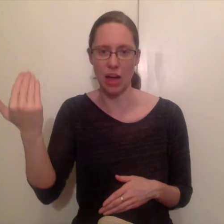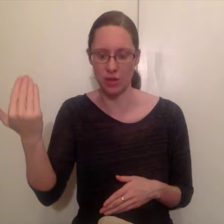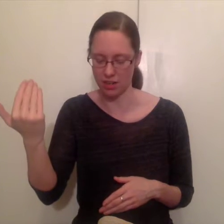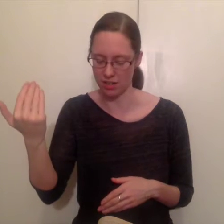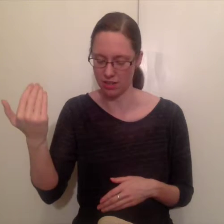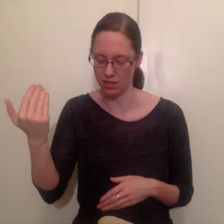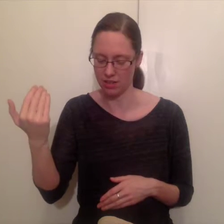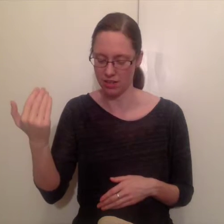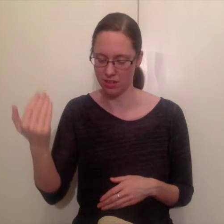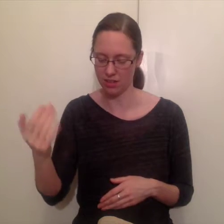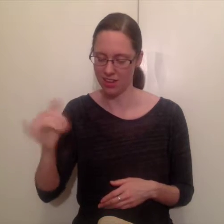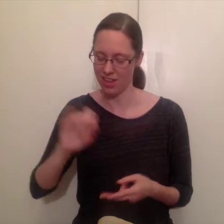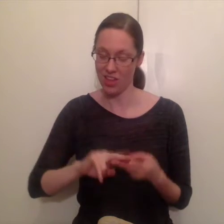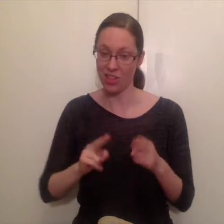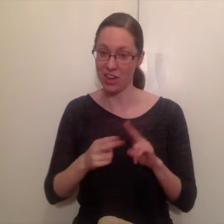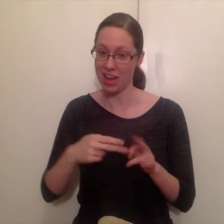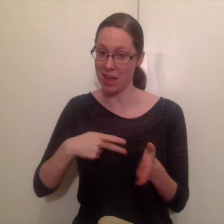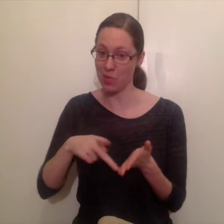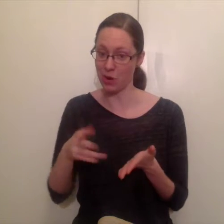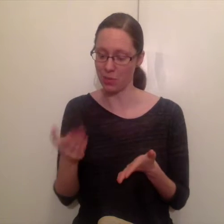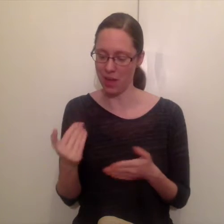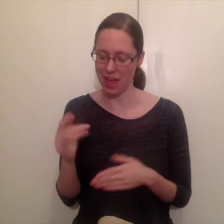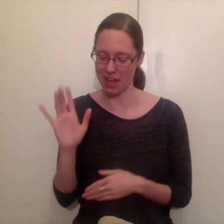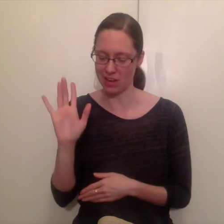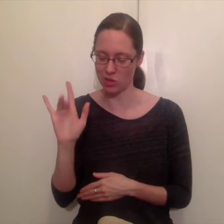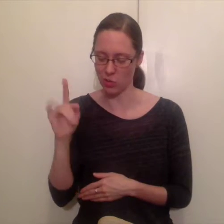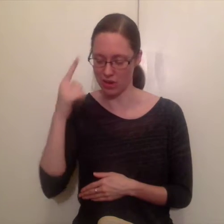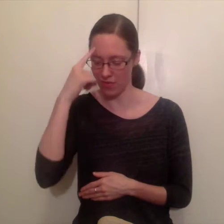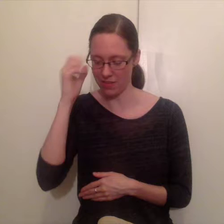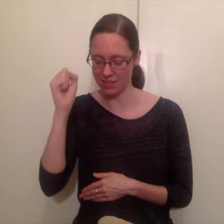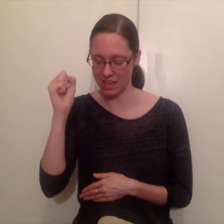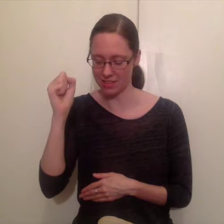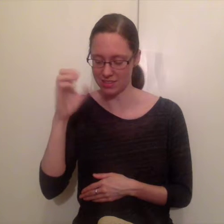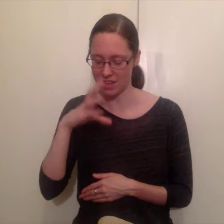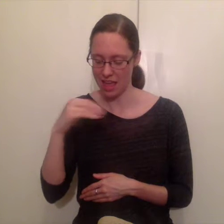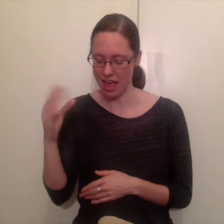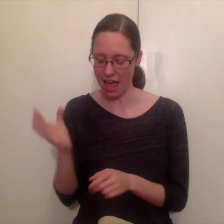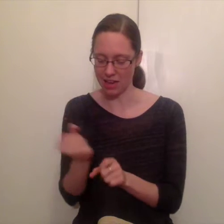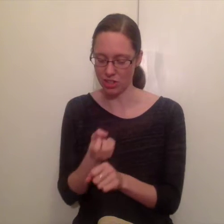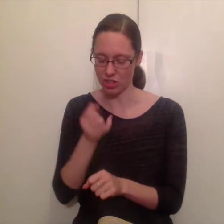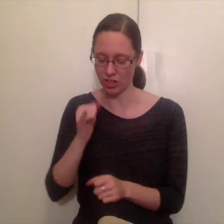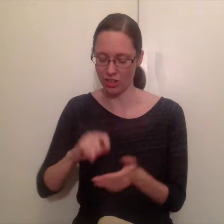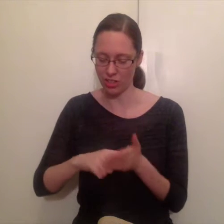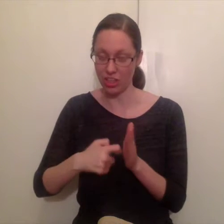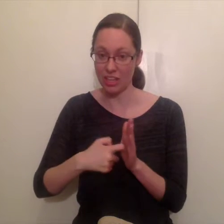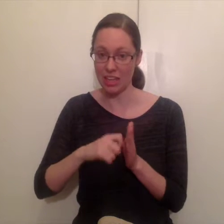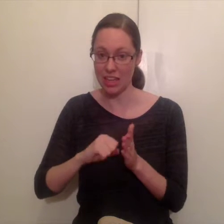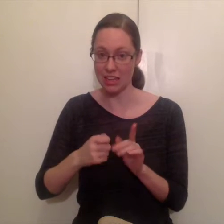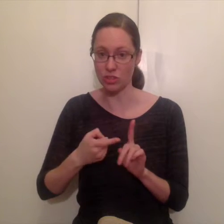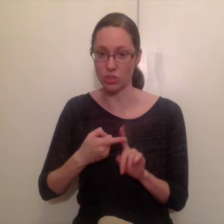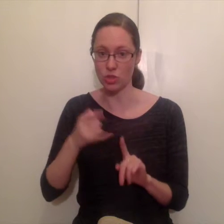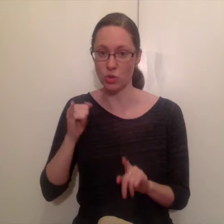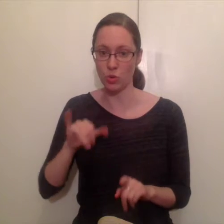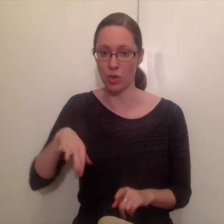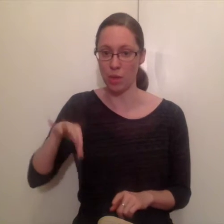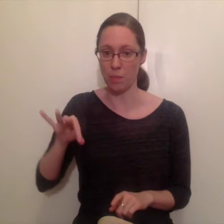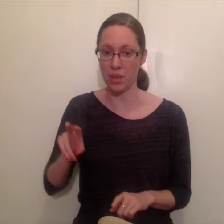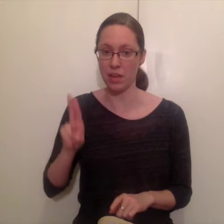shouted. The neighbor paid 25 cents and took the keys to the